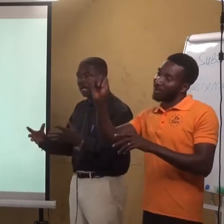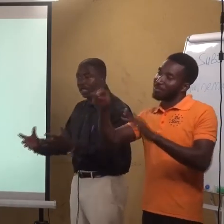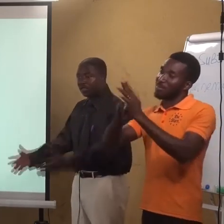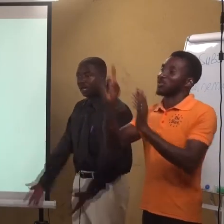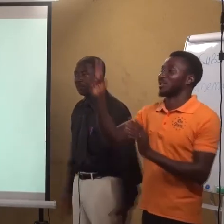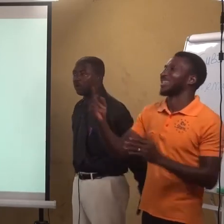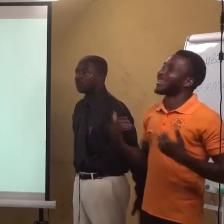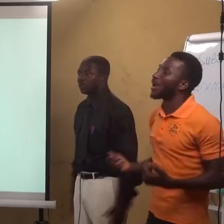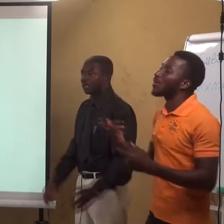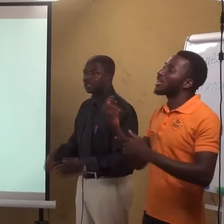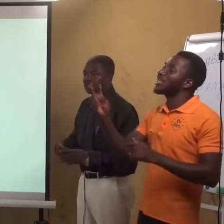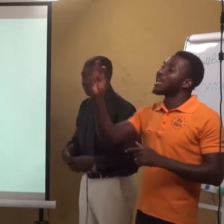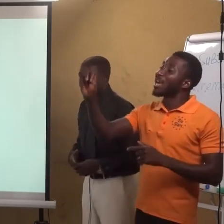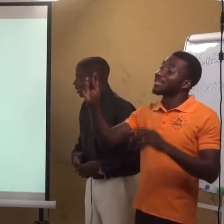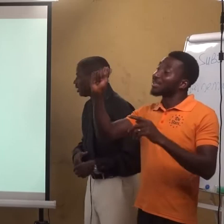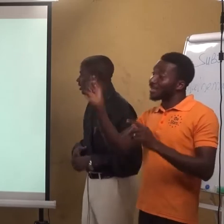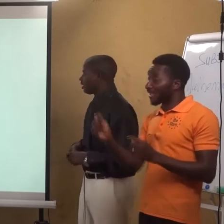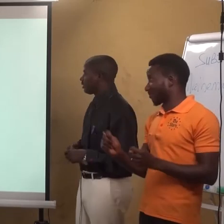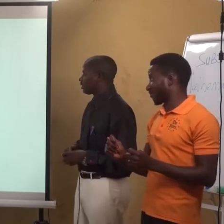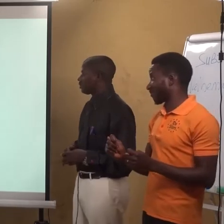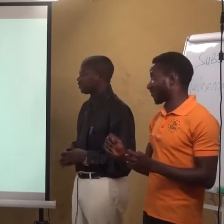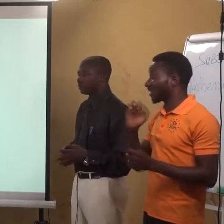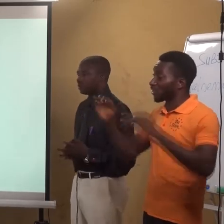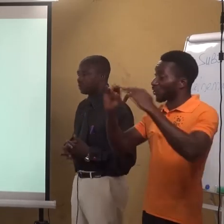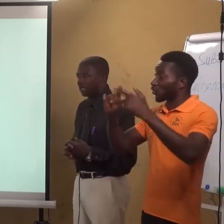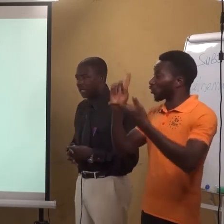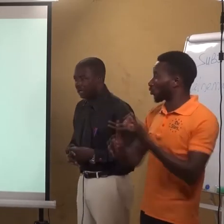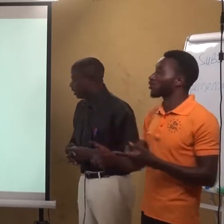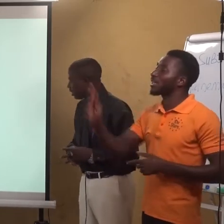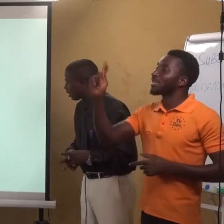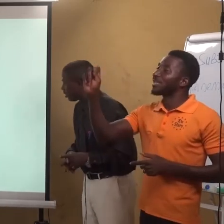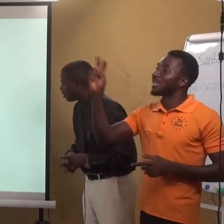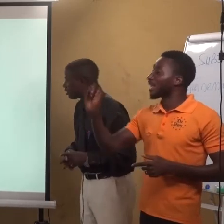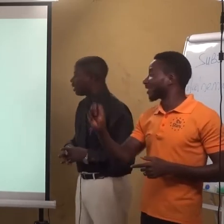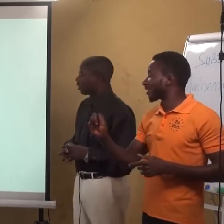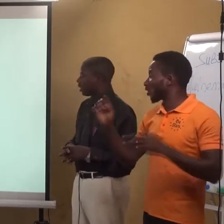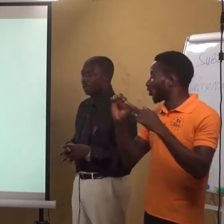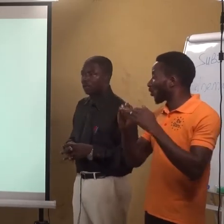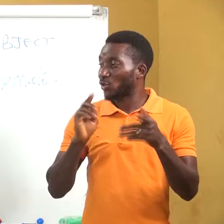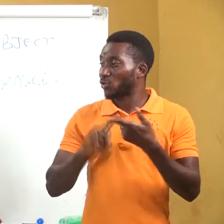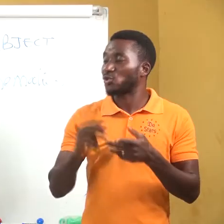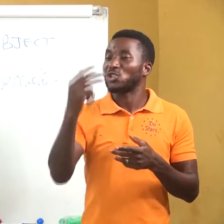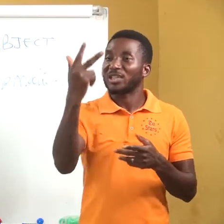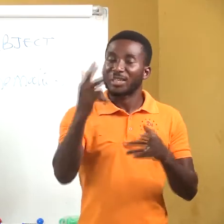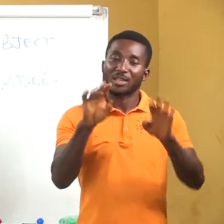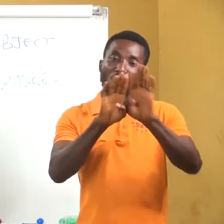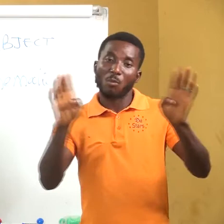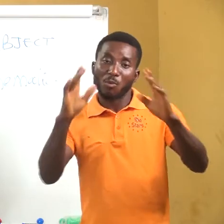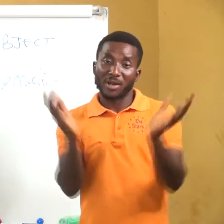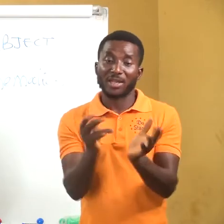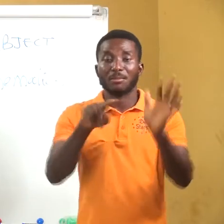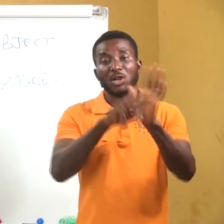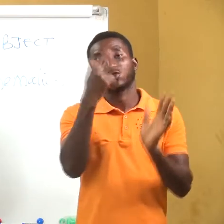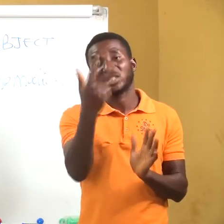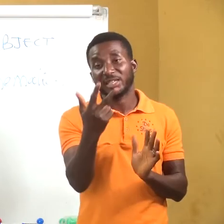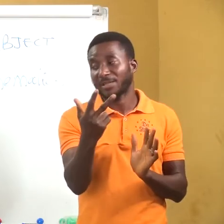the nth term for that GP is equals to Tn equals 3 open bracket